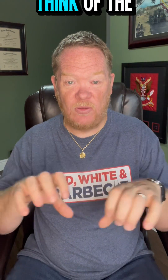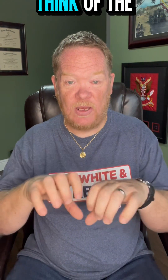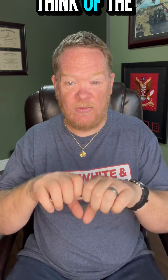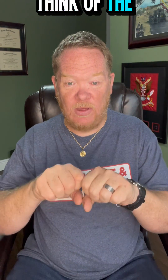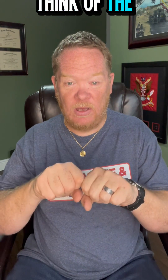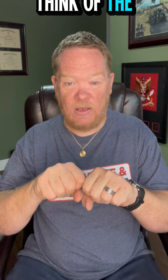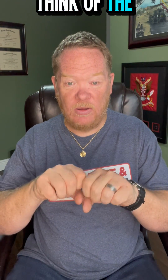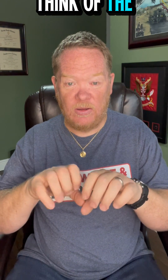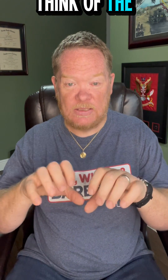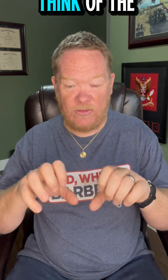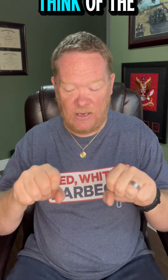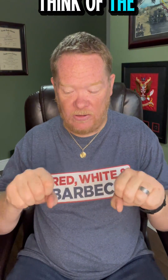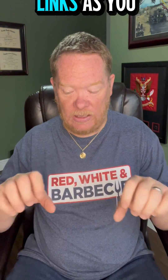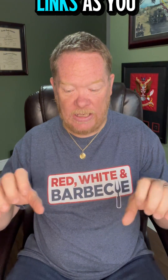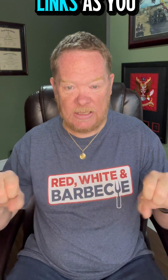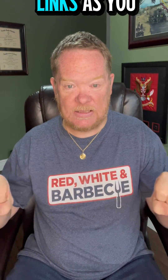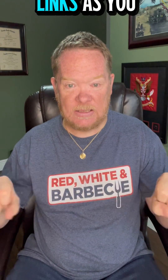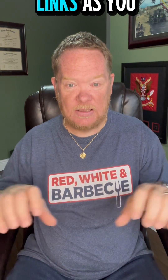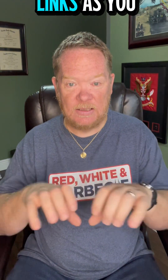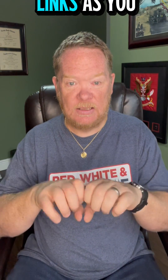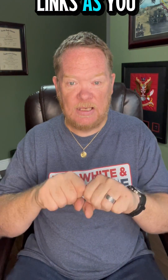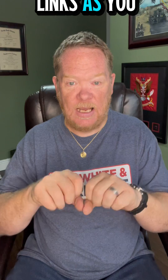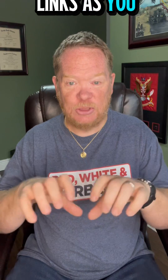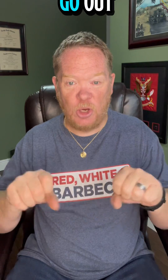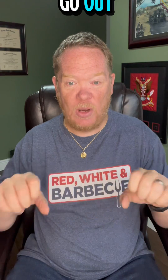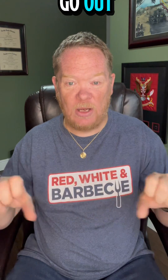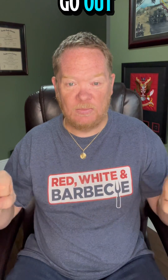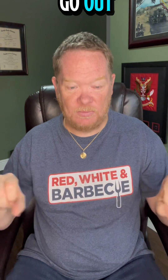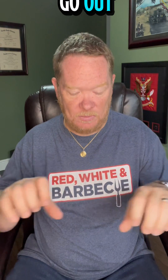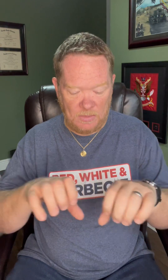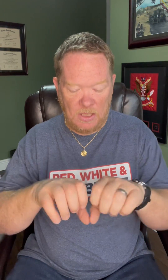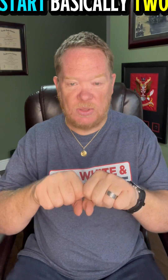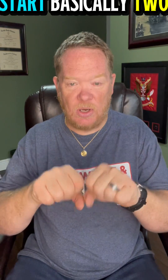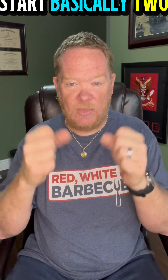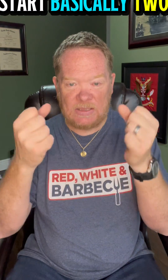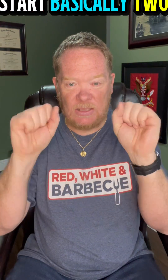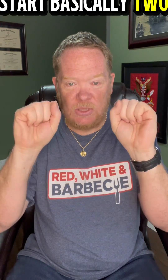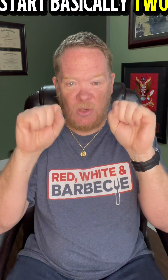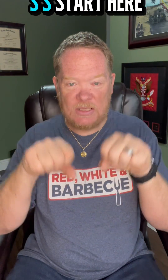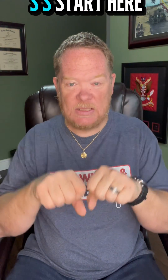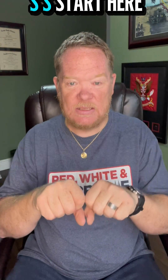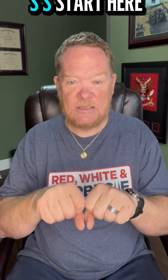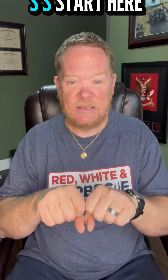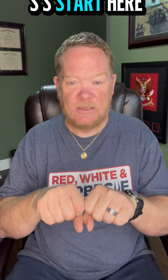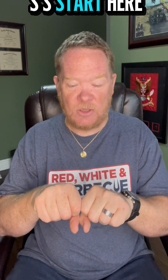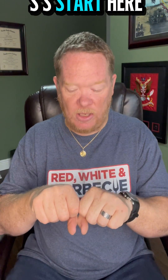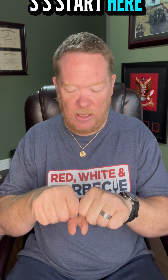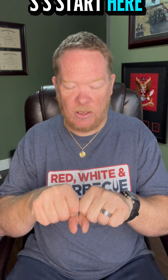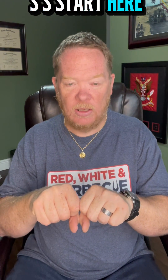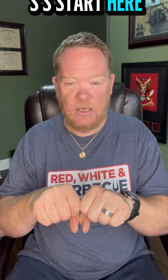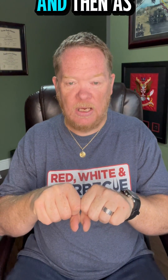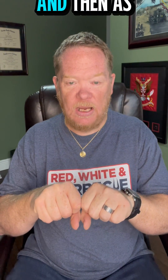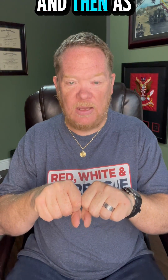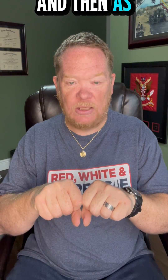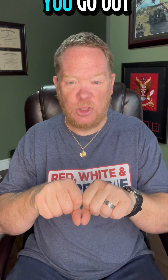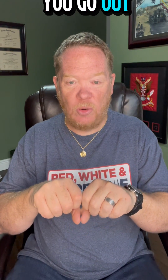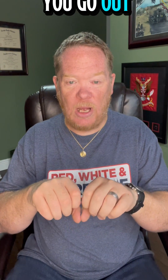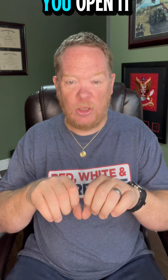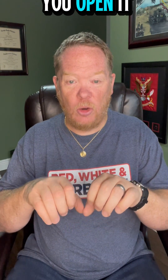of the links as you go out. Start basically two S's. Start here, and then as you go out, you open